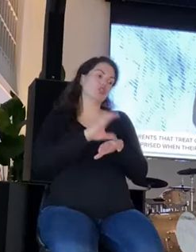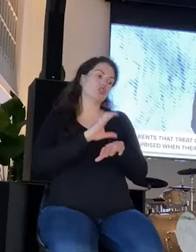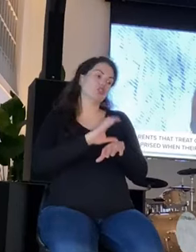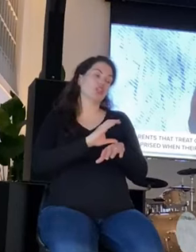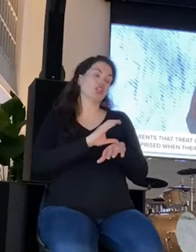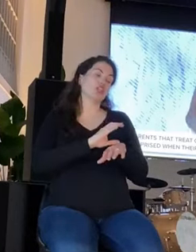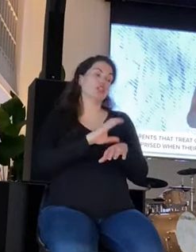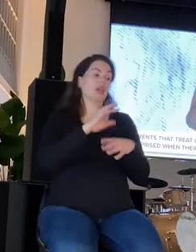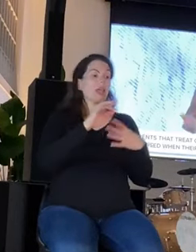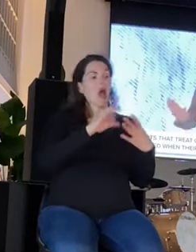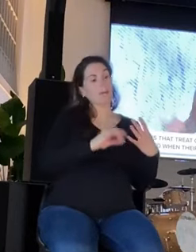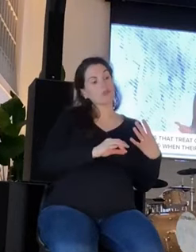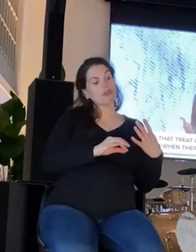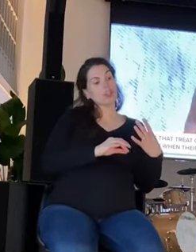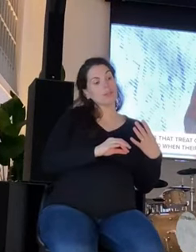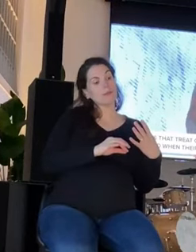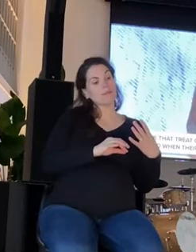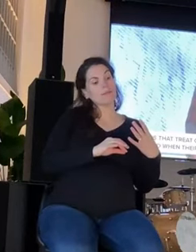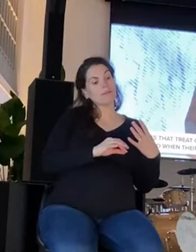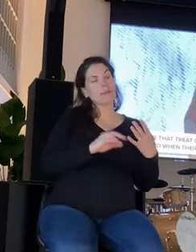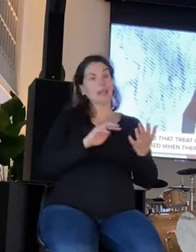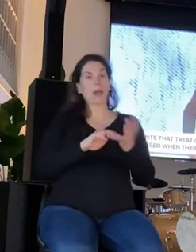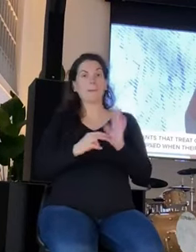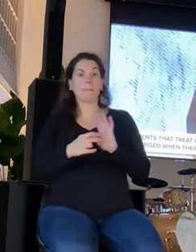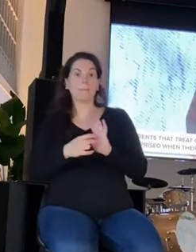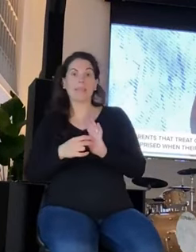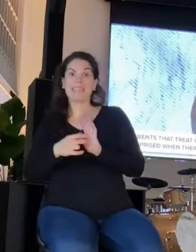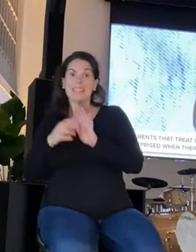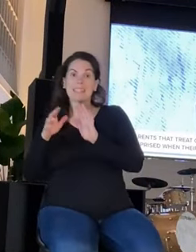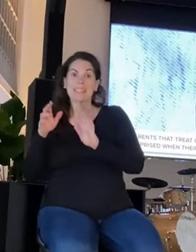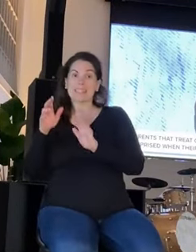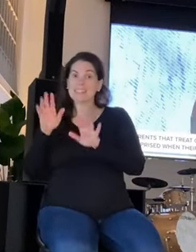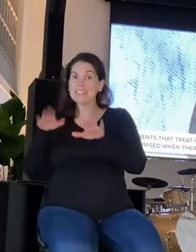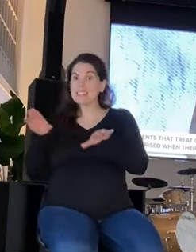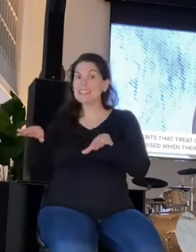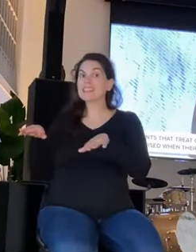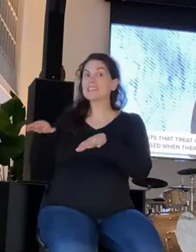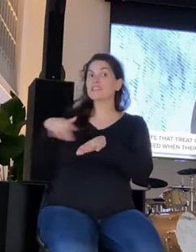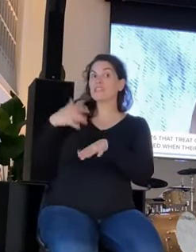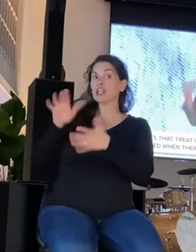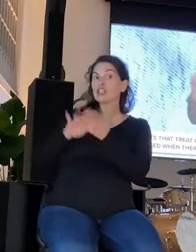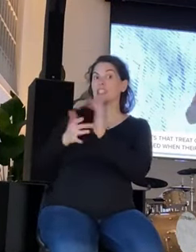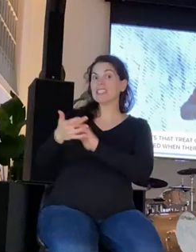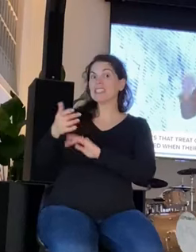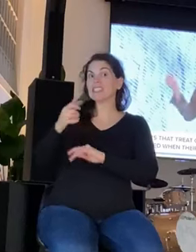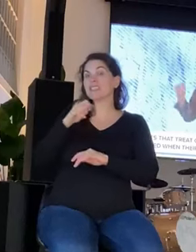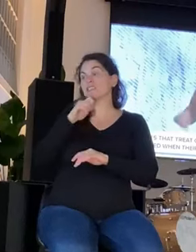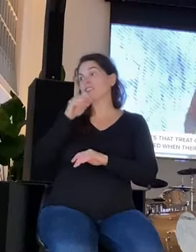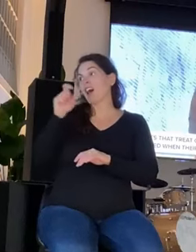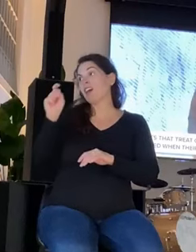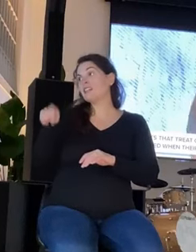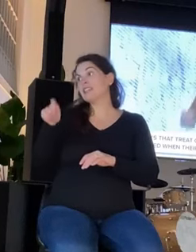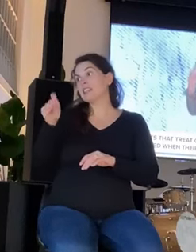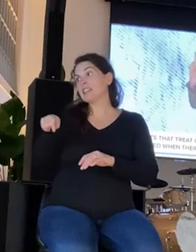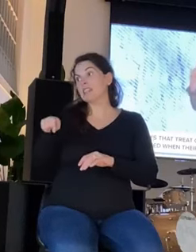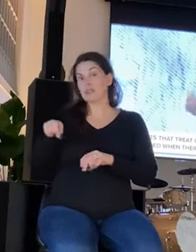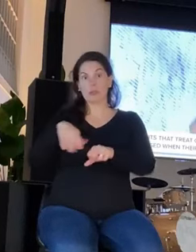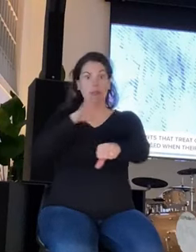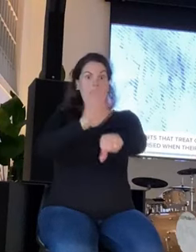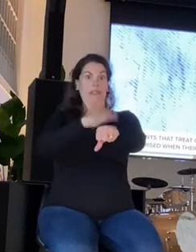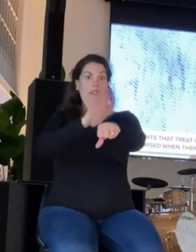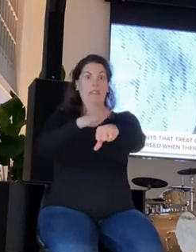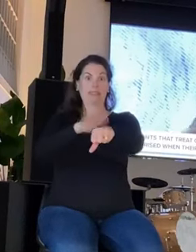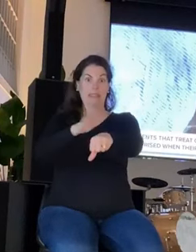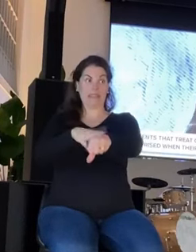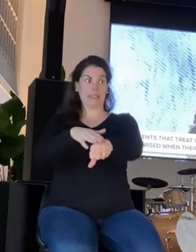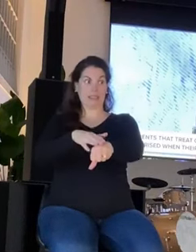as unnecessary. Just a little thing there for you to think about as we work through the message today. Warning signs everywhere. So